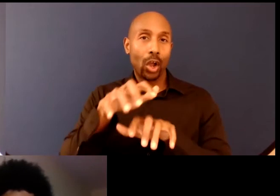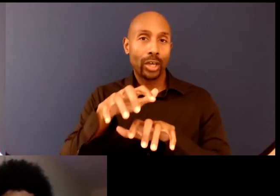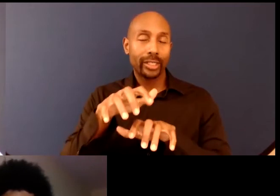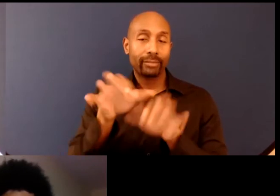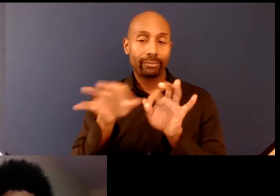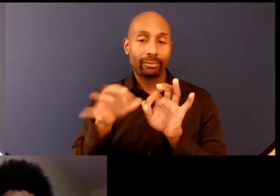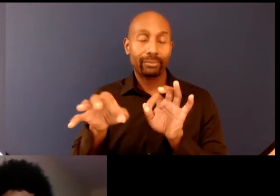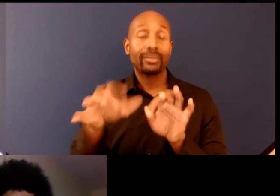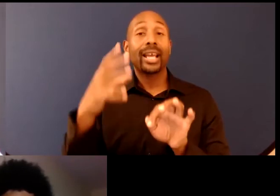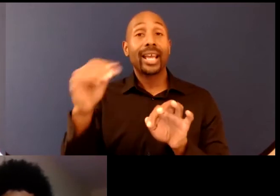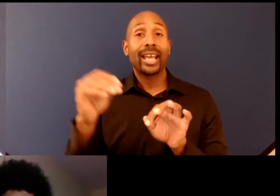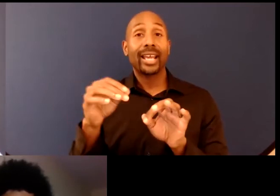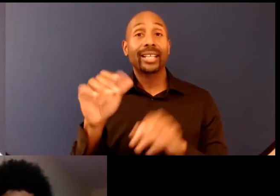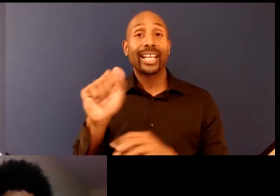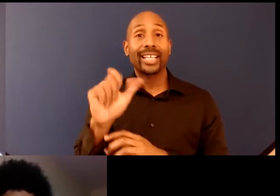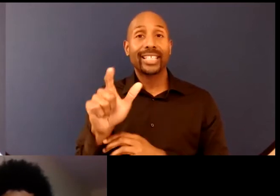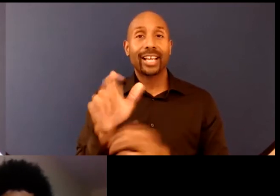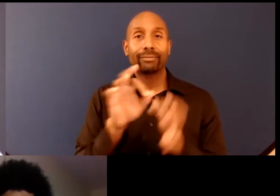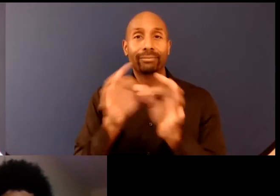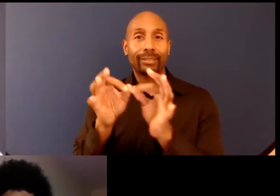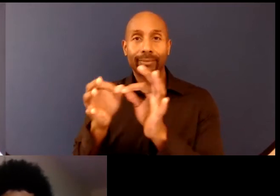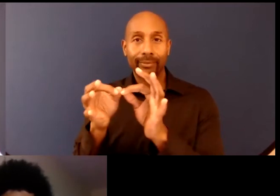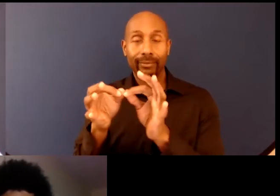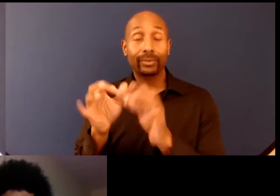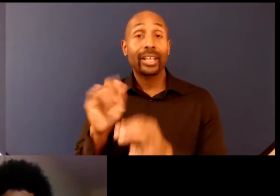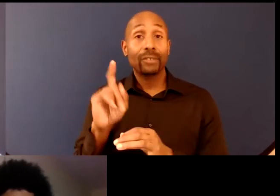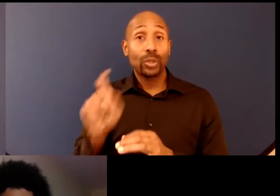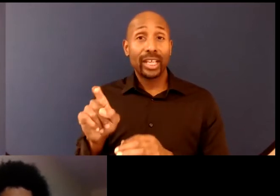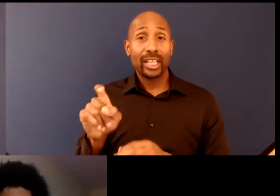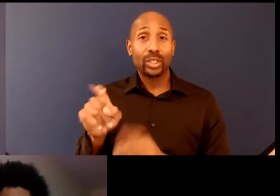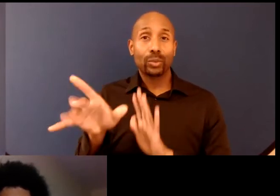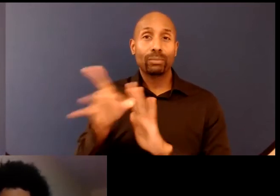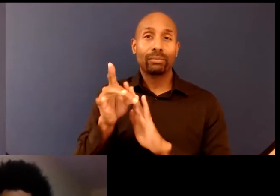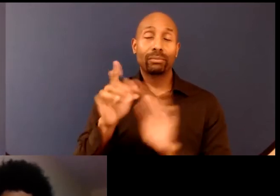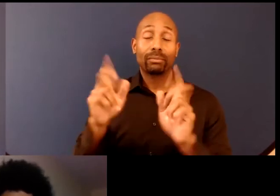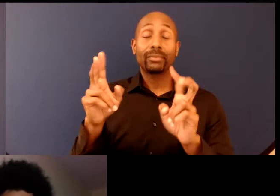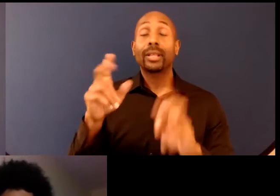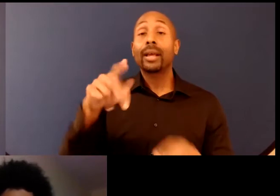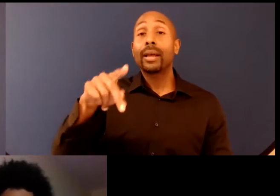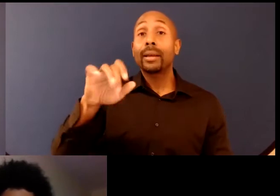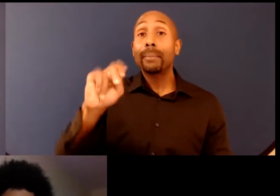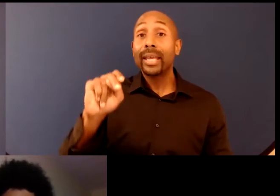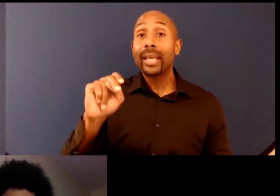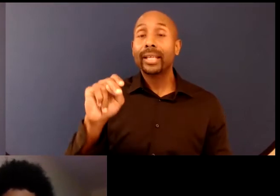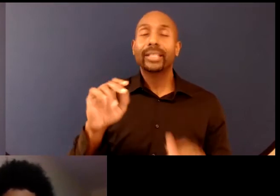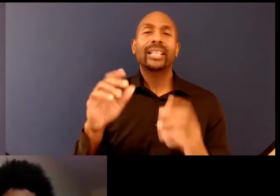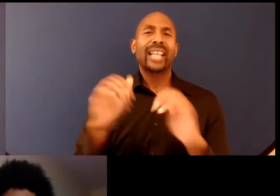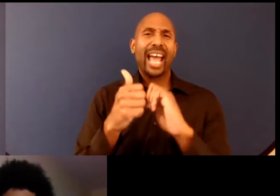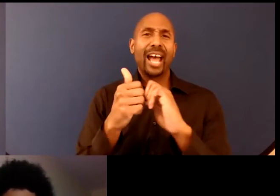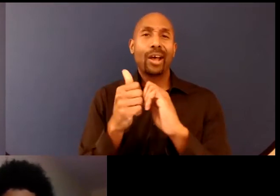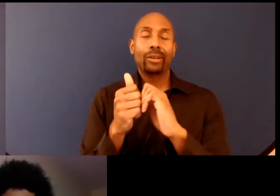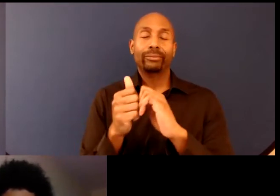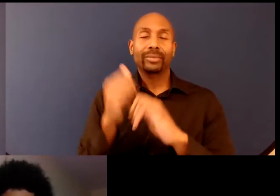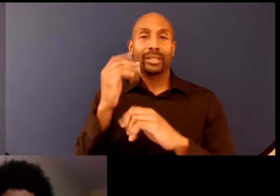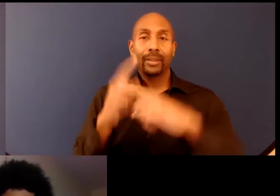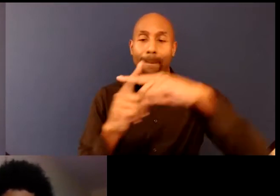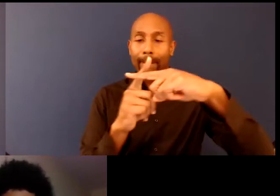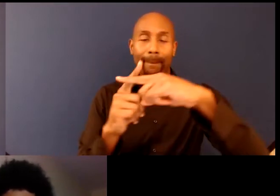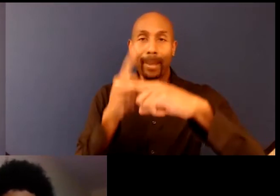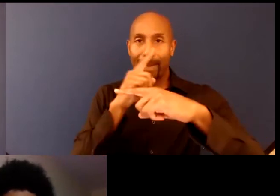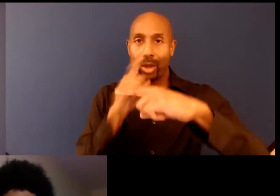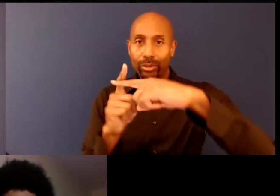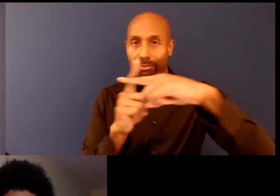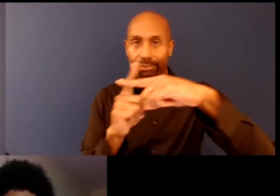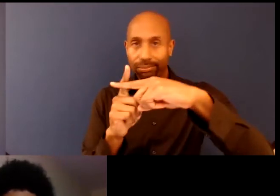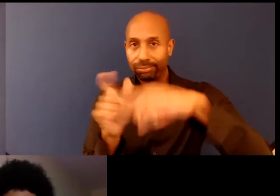interpretation. If you need to pin an interpreter, you can either hover over their picture and click, or sometimes if you